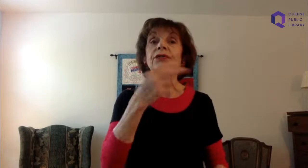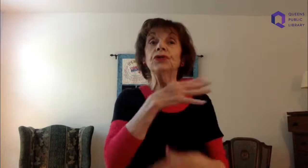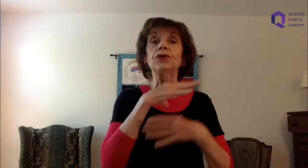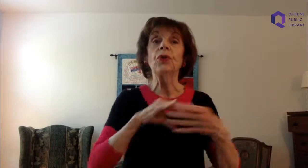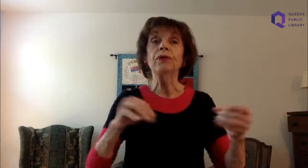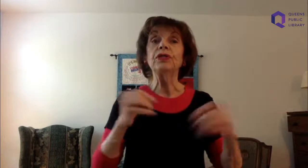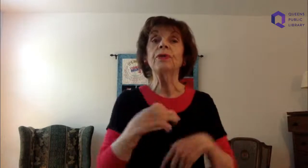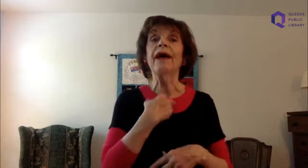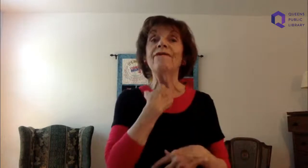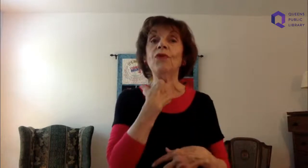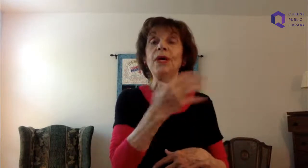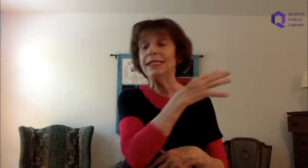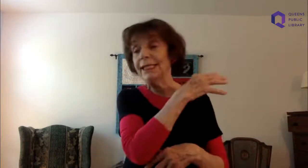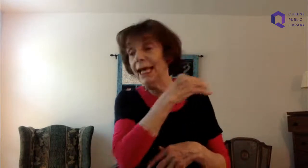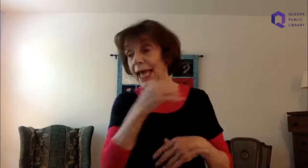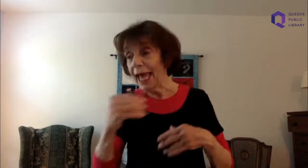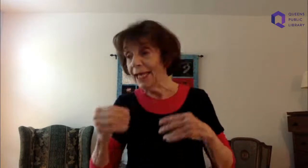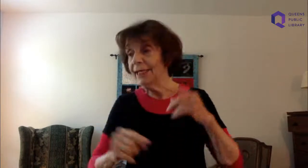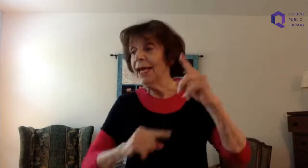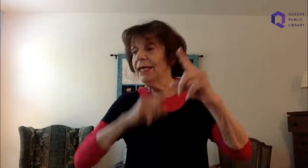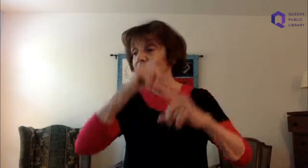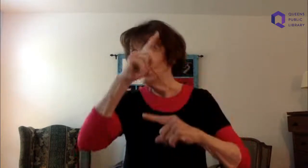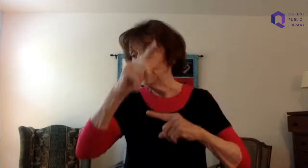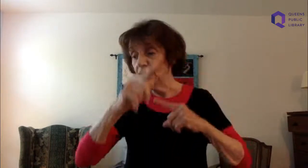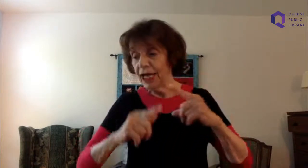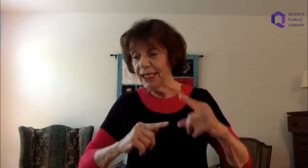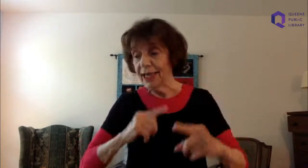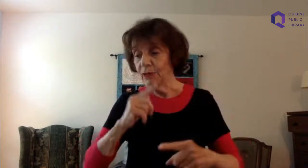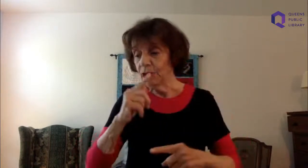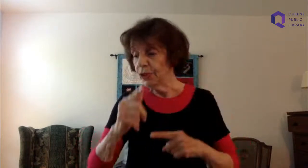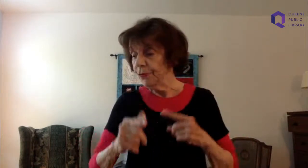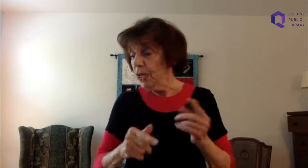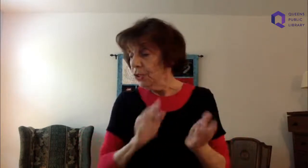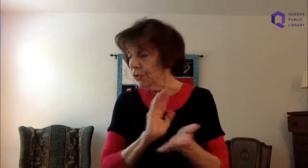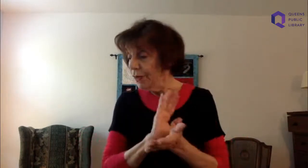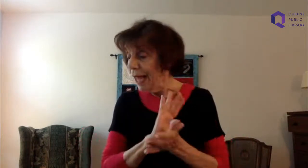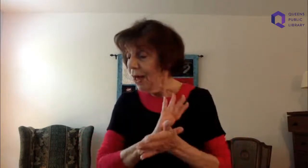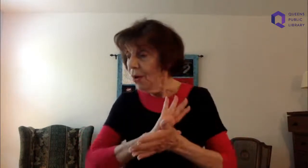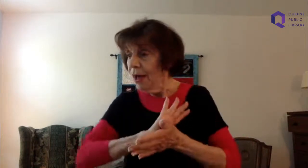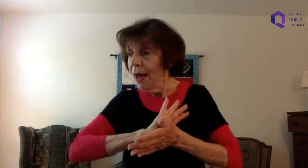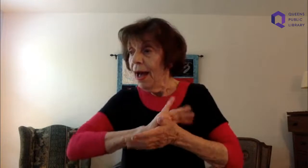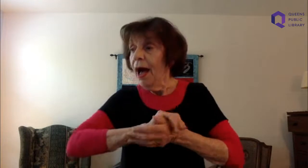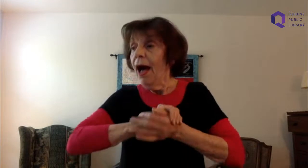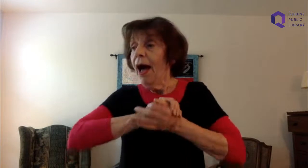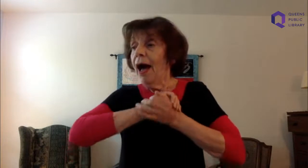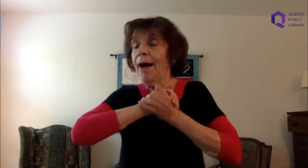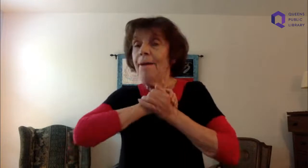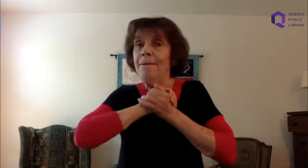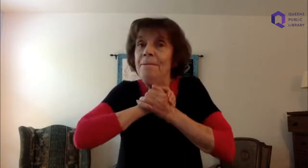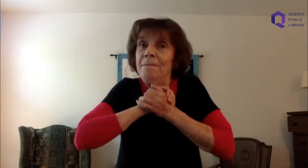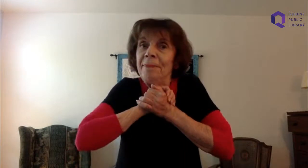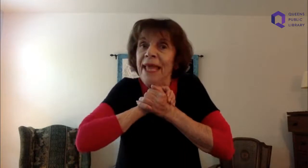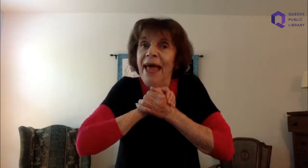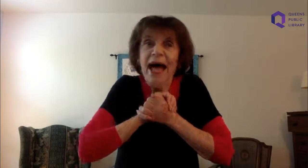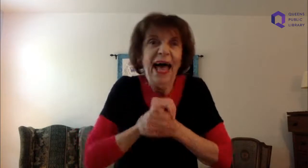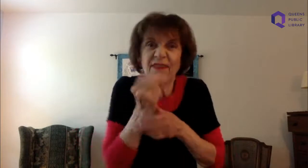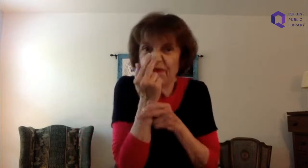tell stories with my voice and sign language. So now I have a